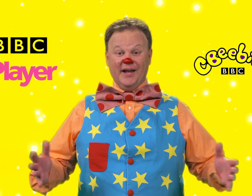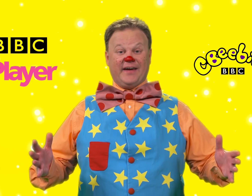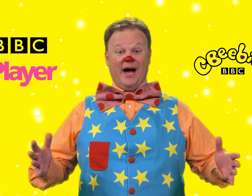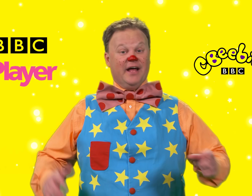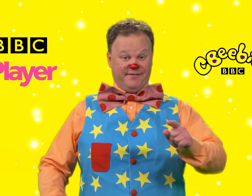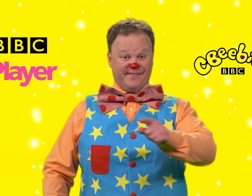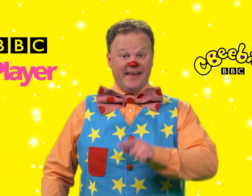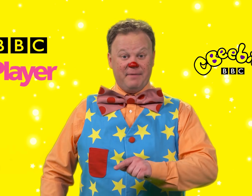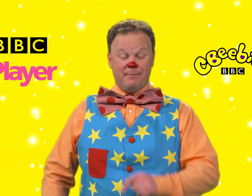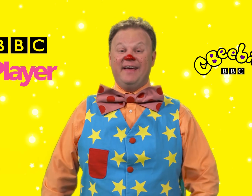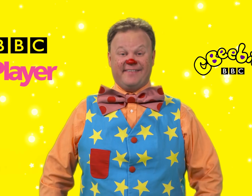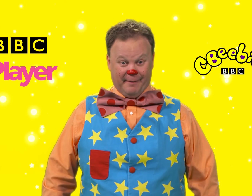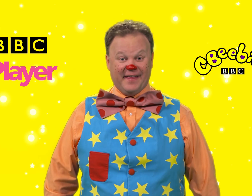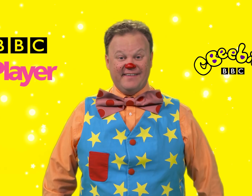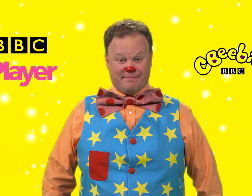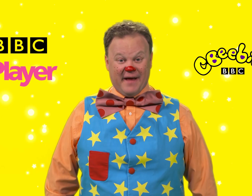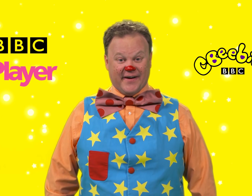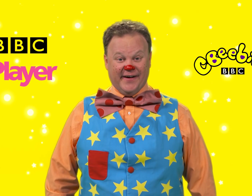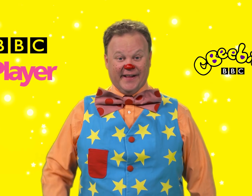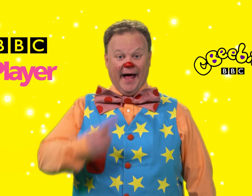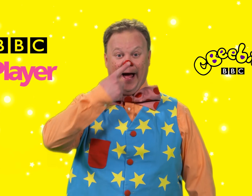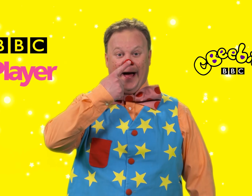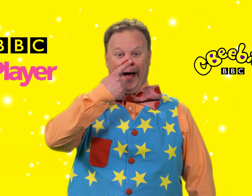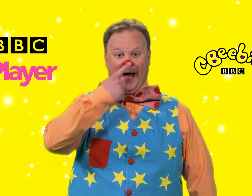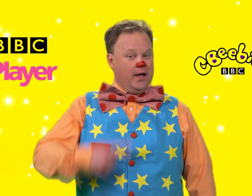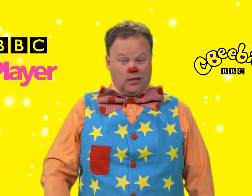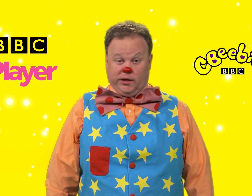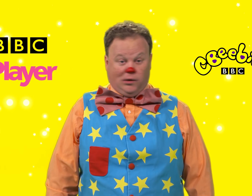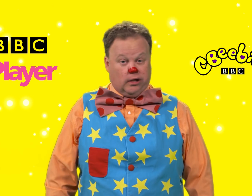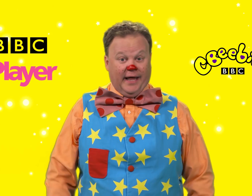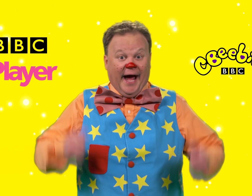and look out for CBeebies Something Special!